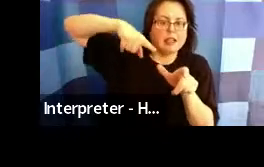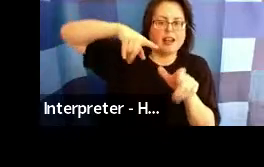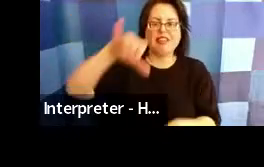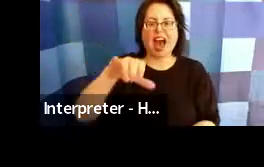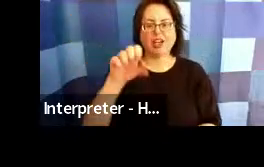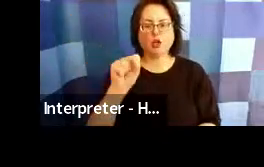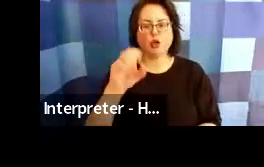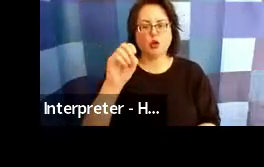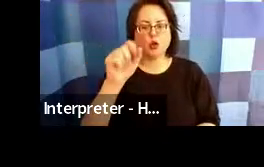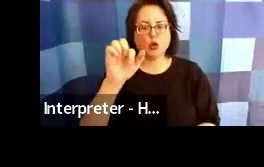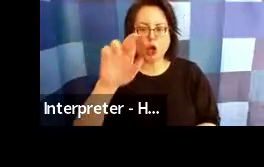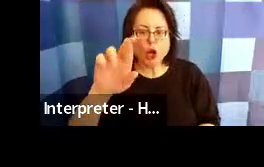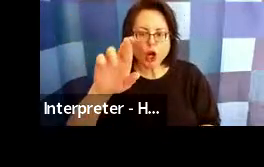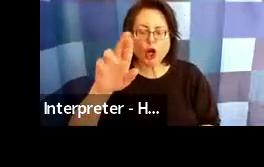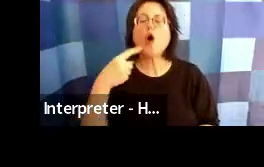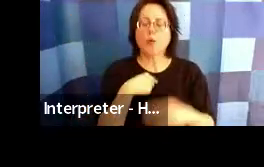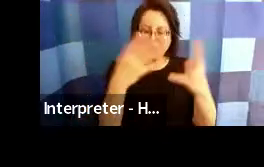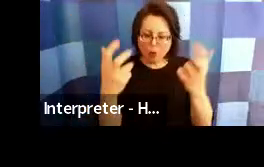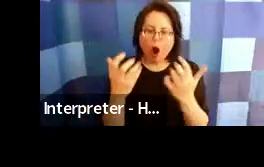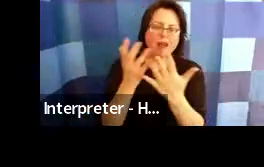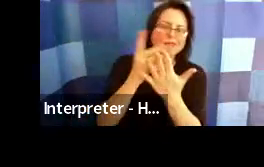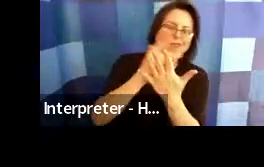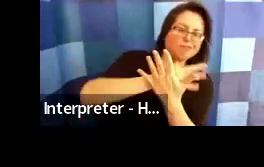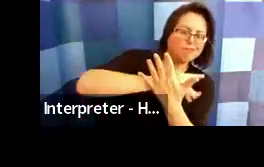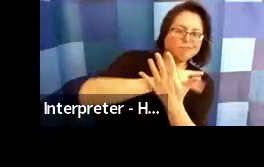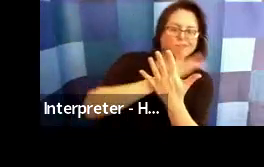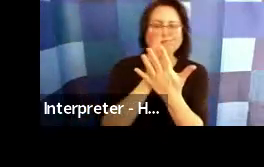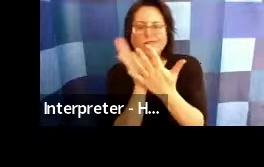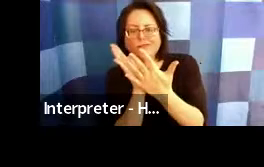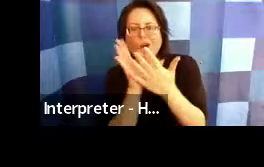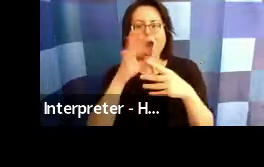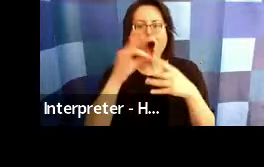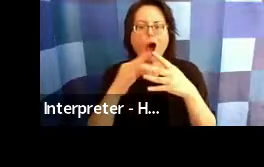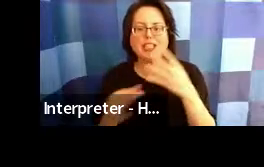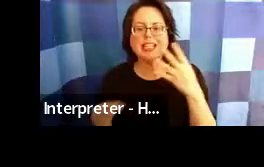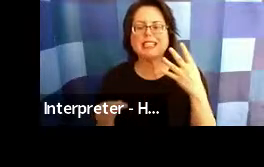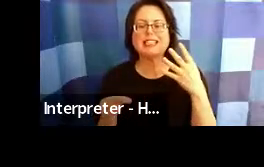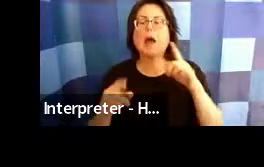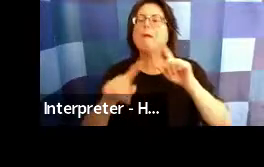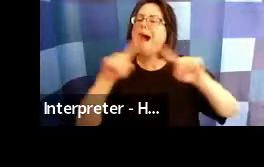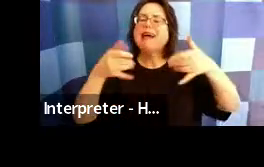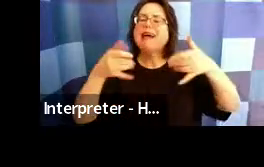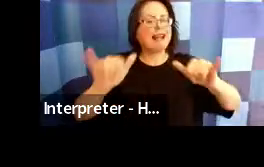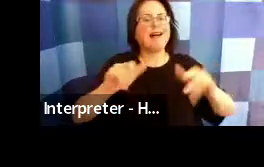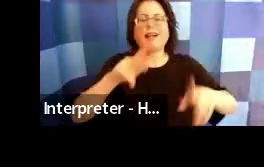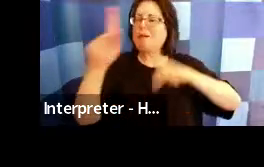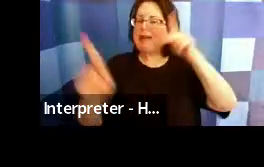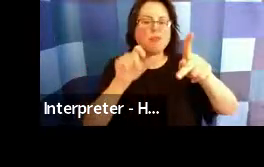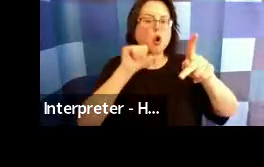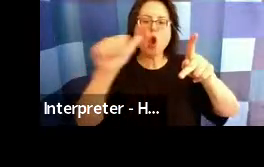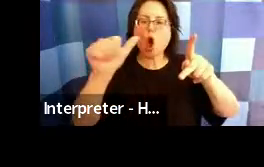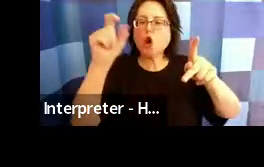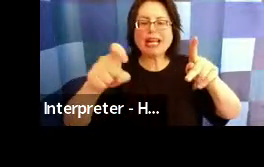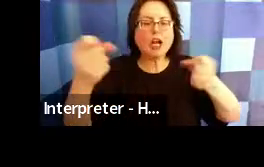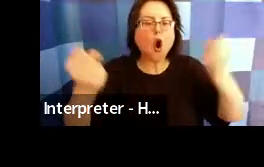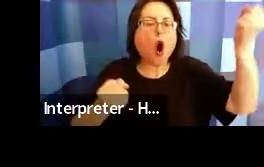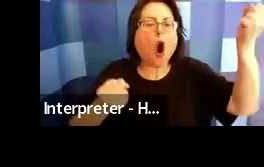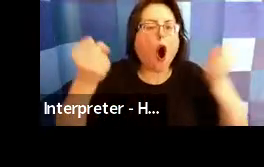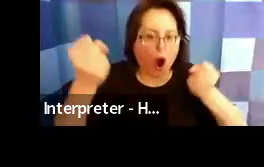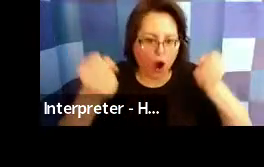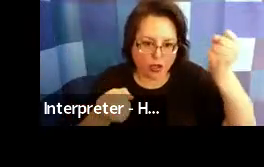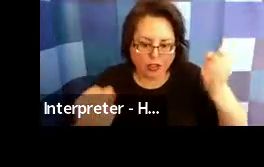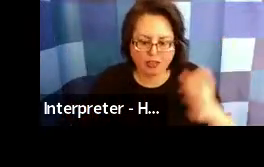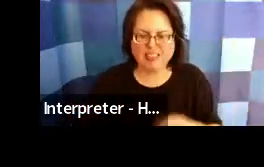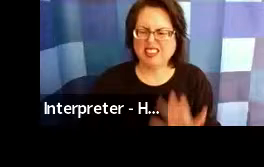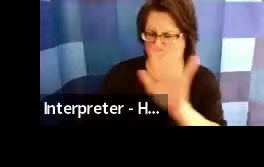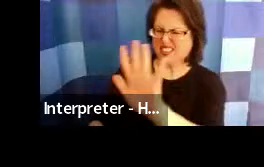think about a range of different options that allow people to get out of their cars. So that's kind of the philosophy. But given